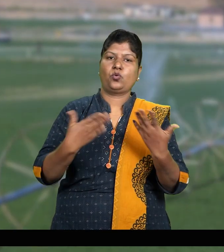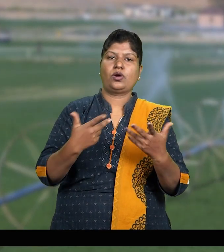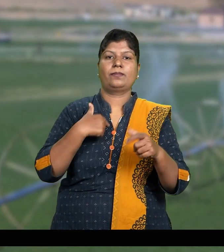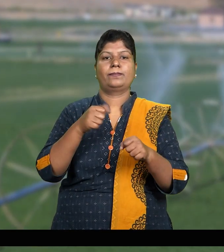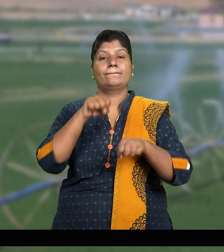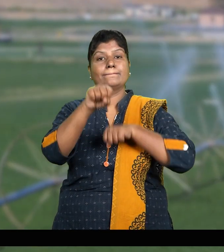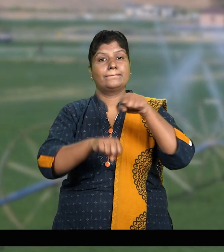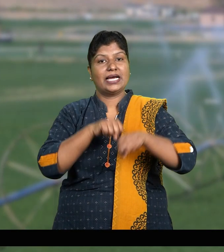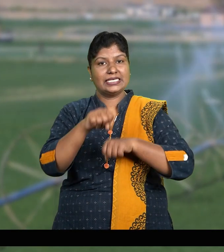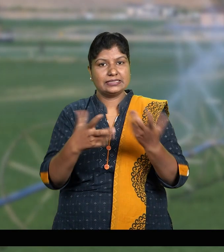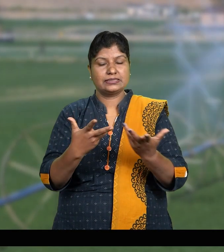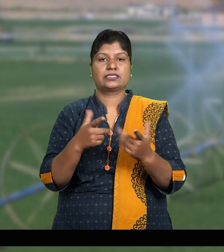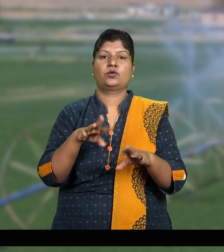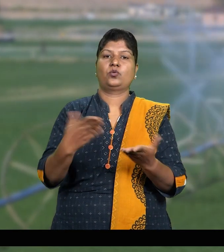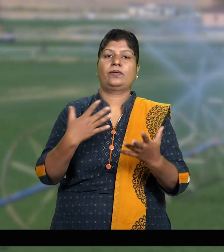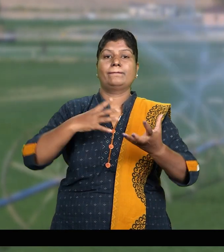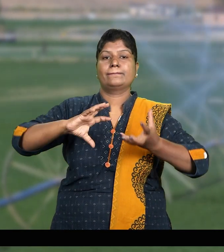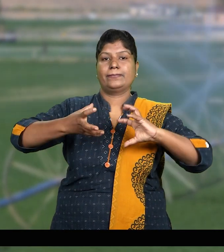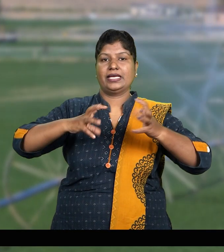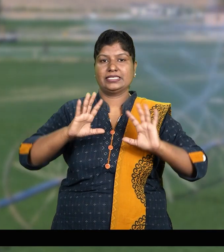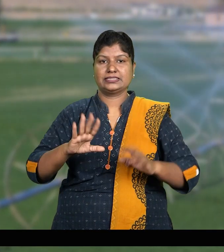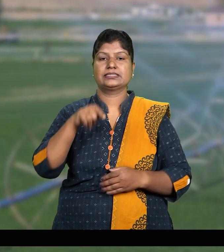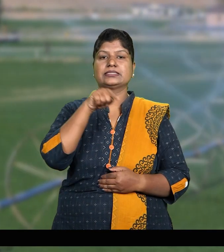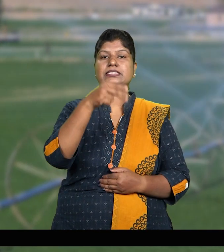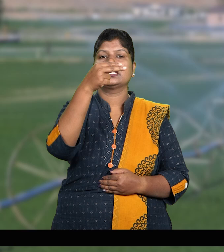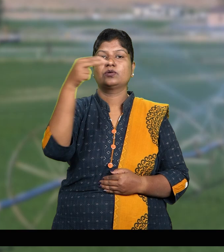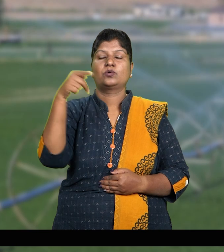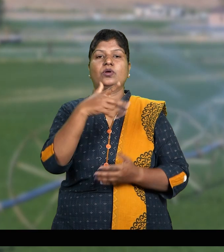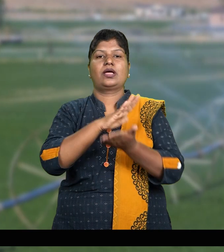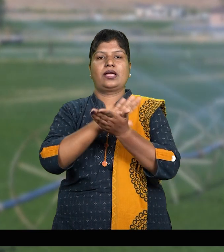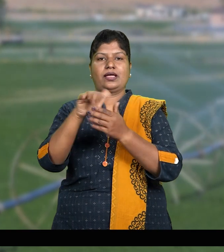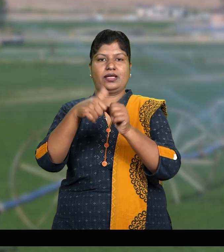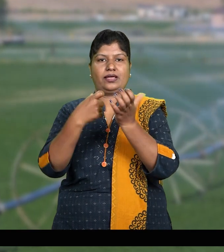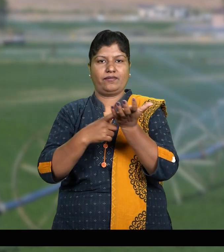or by a machine called harvester.